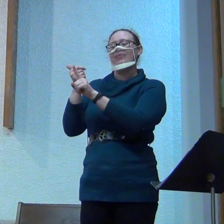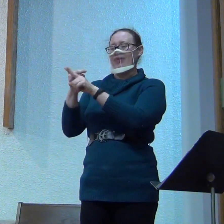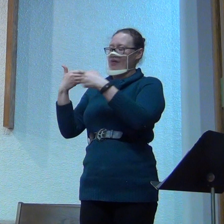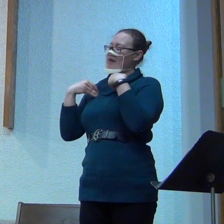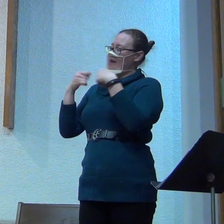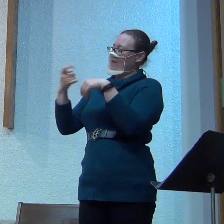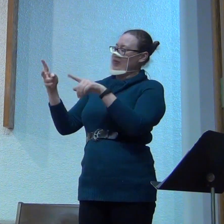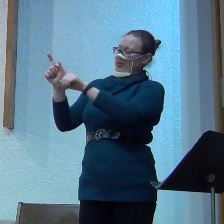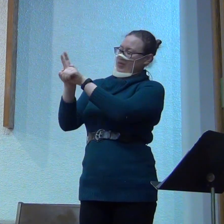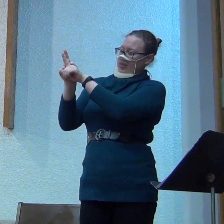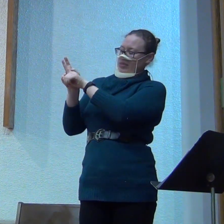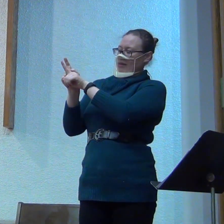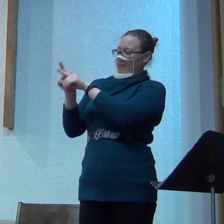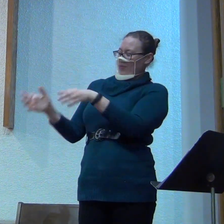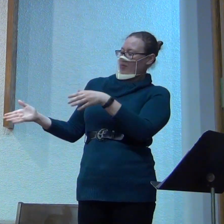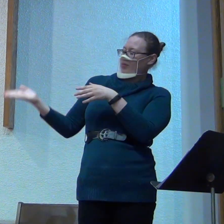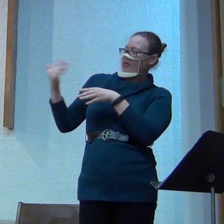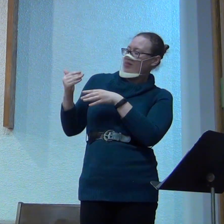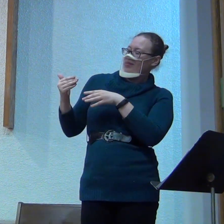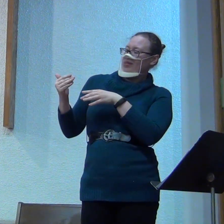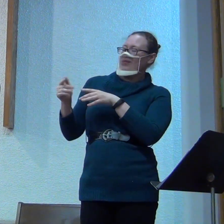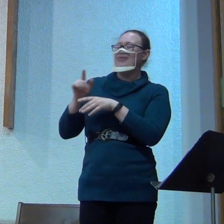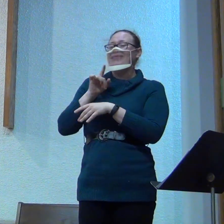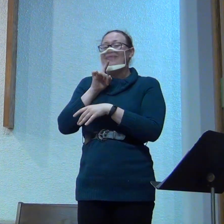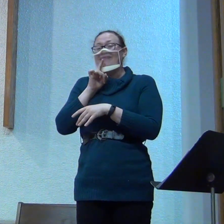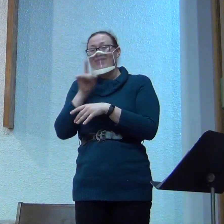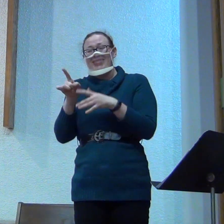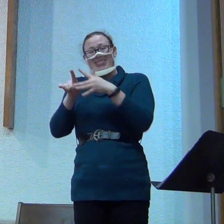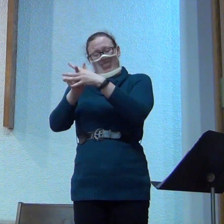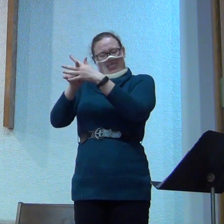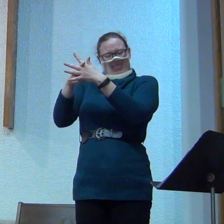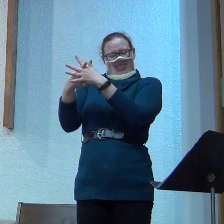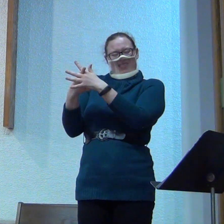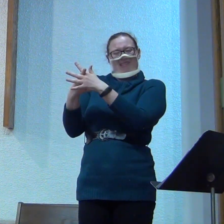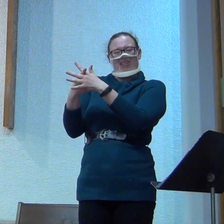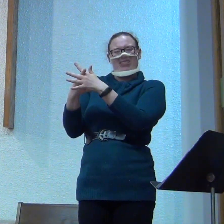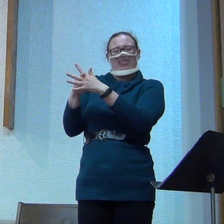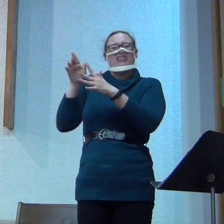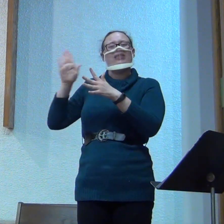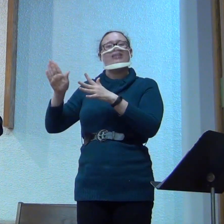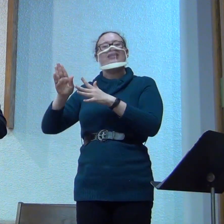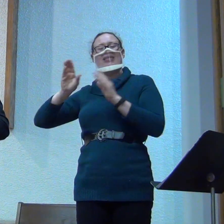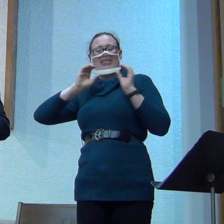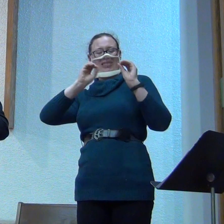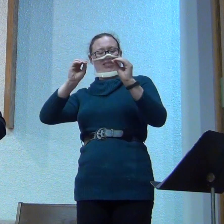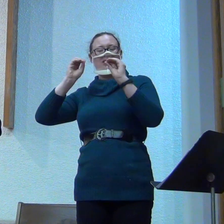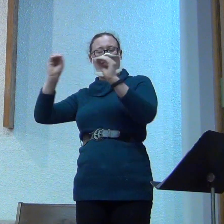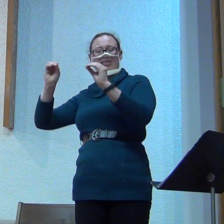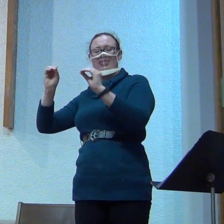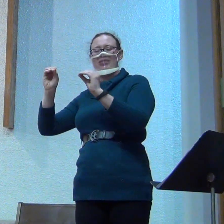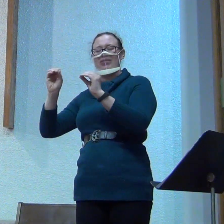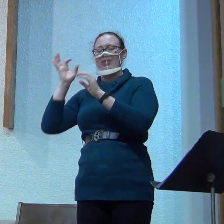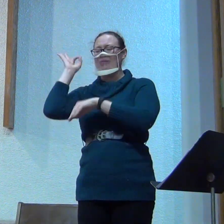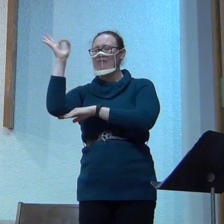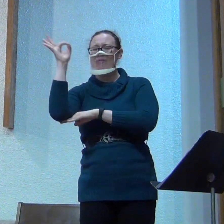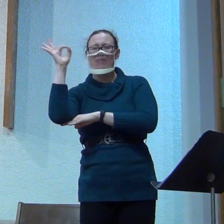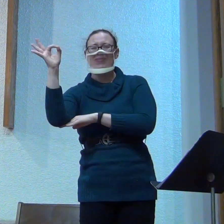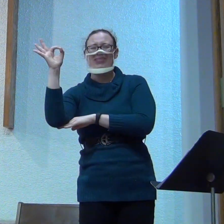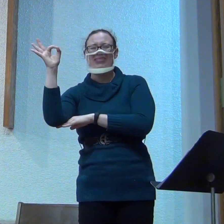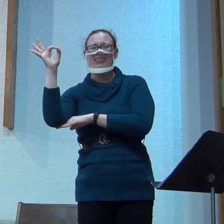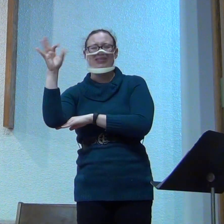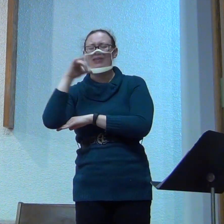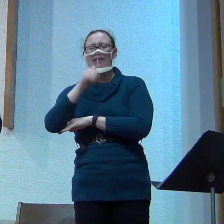assembled some disciples at this point, but hasn't really launched his ministry. And a